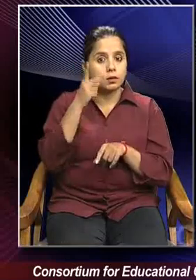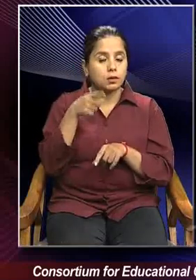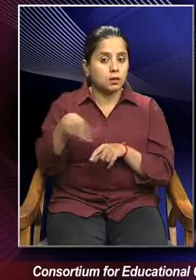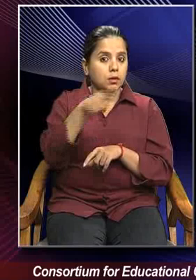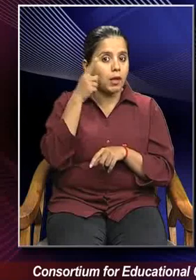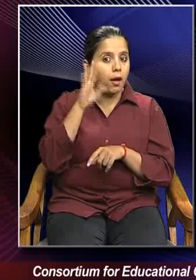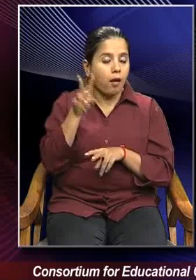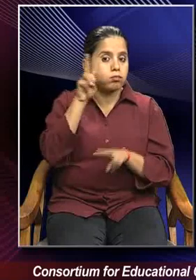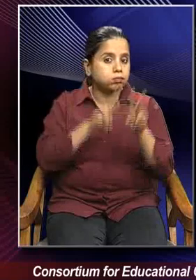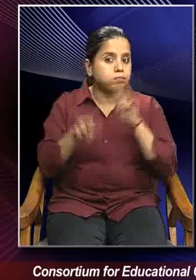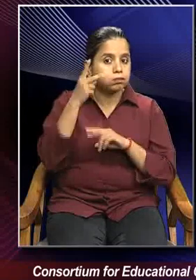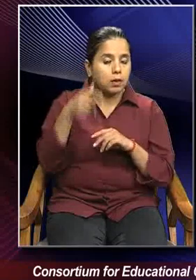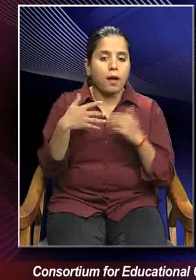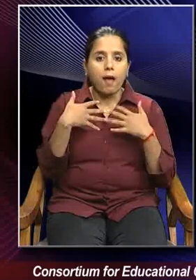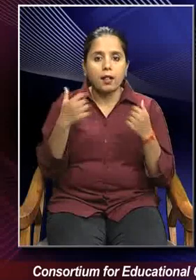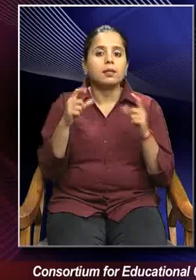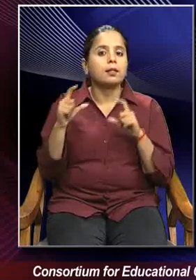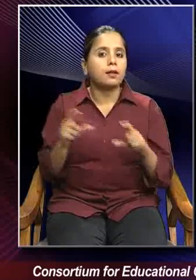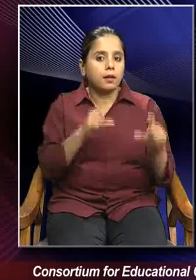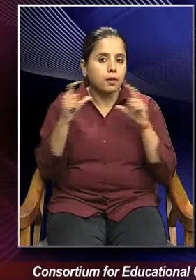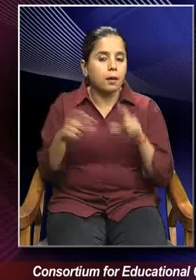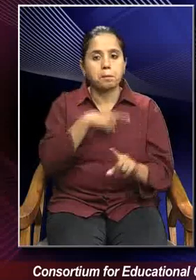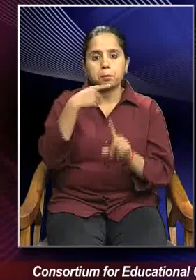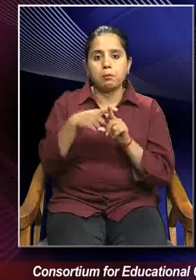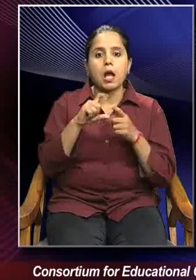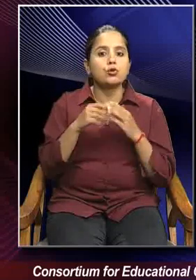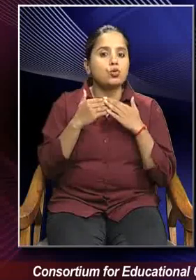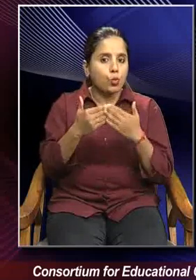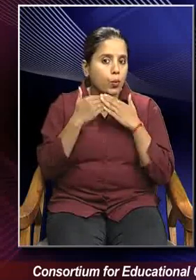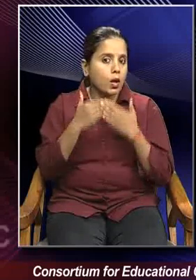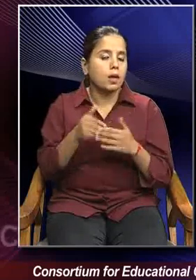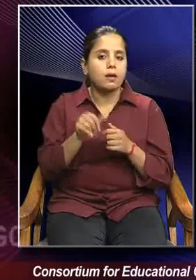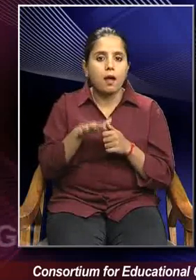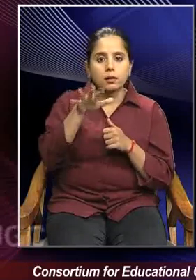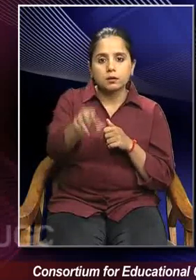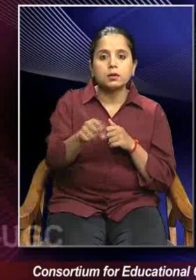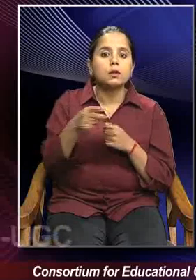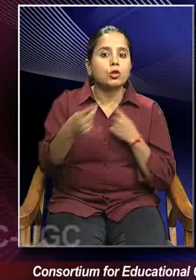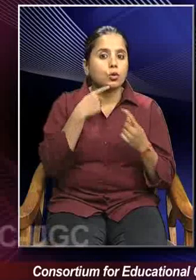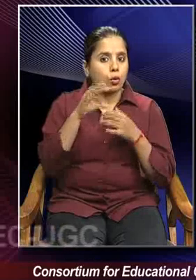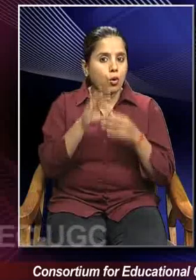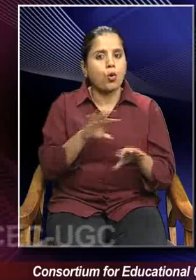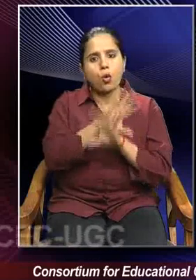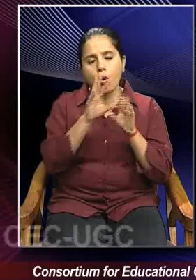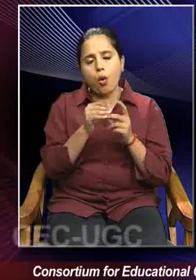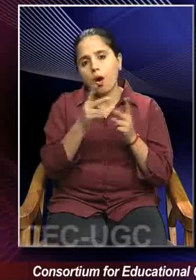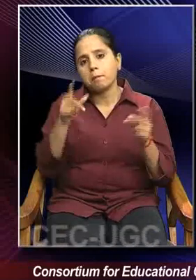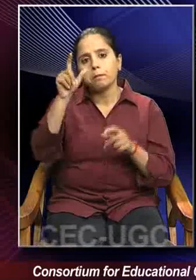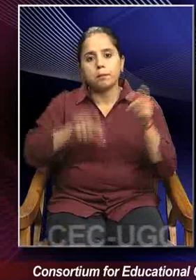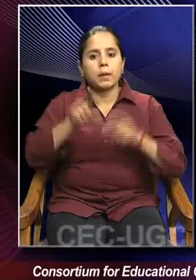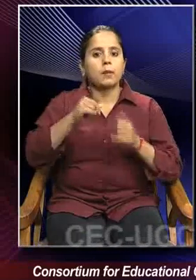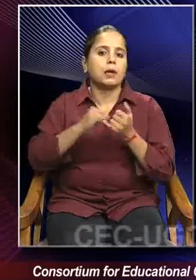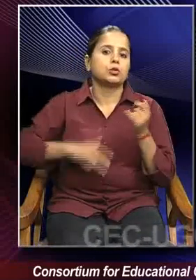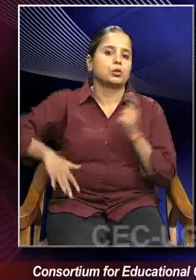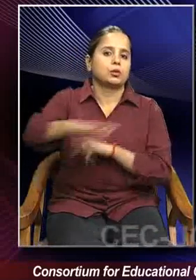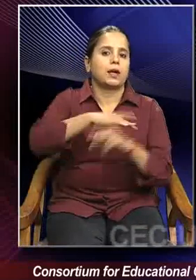into account the health care and the education accessibility by all the people of